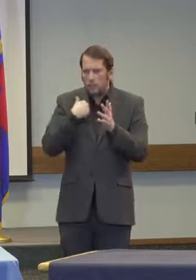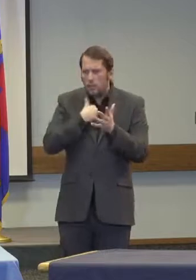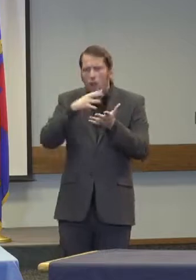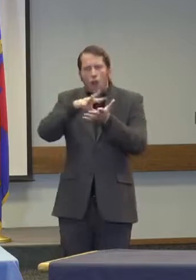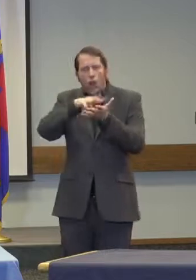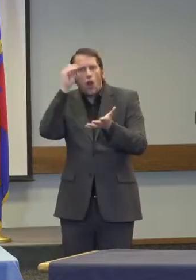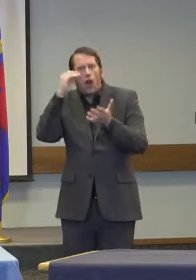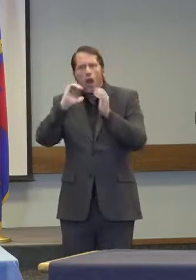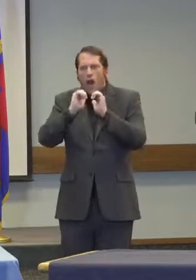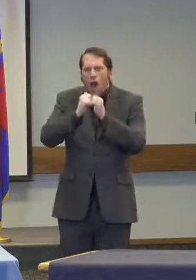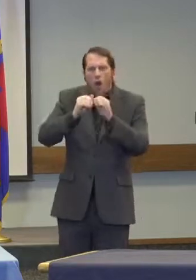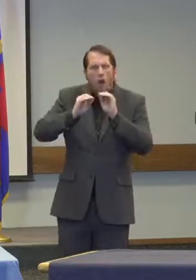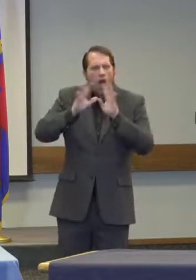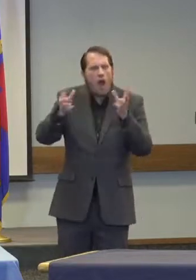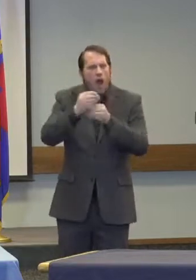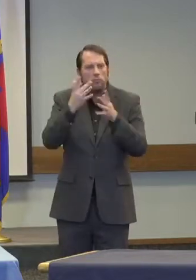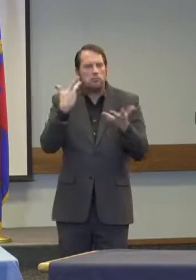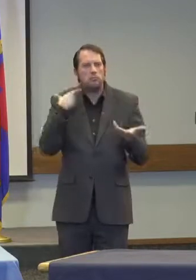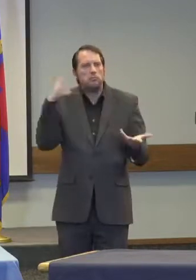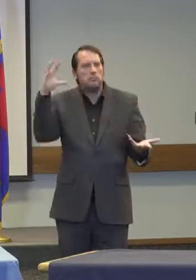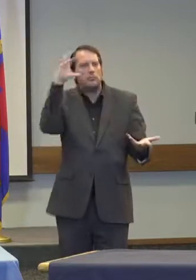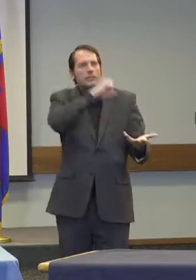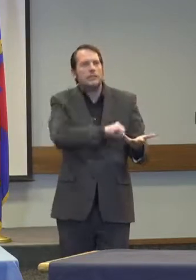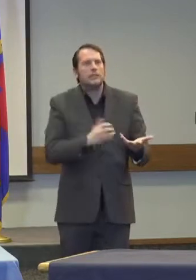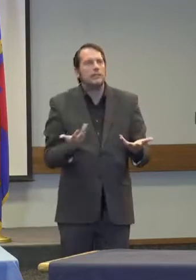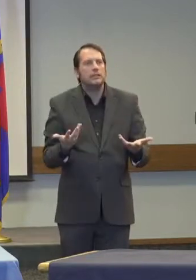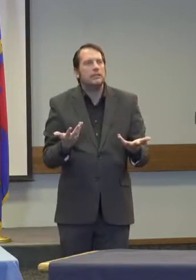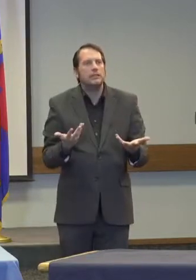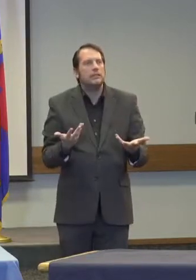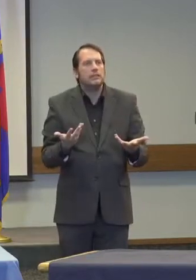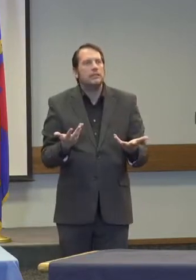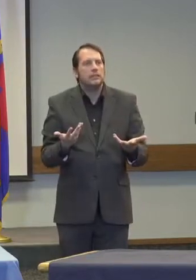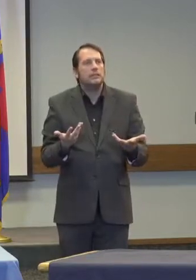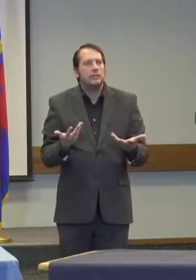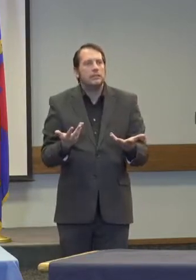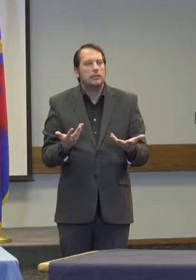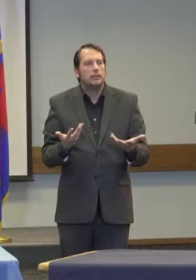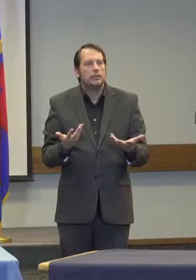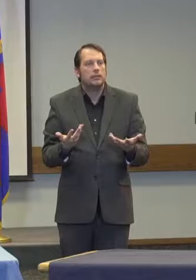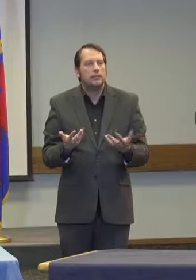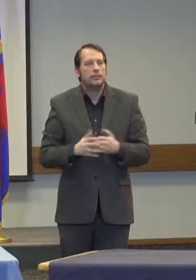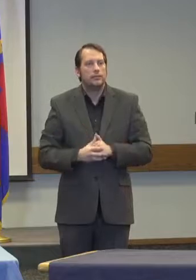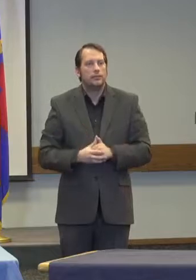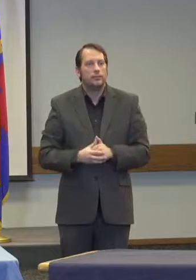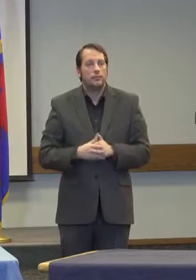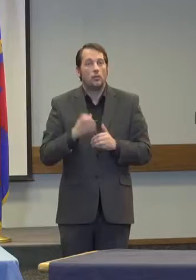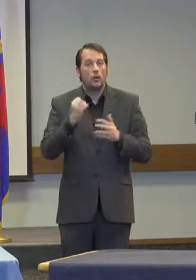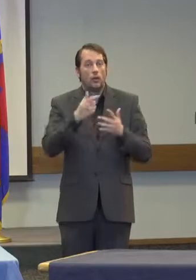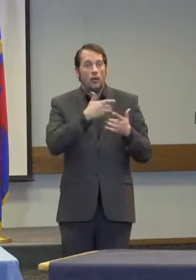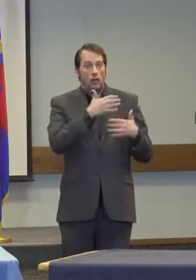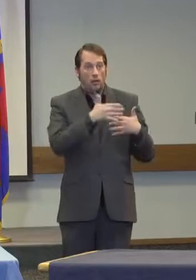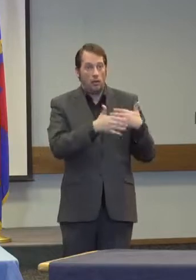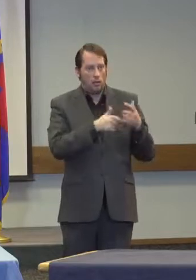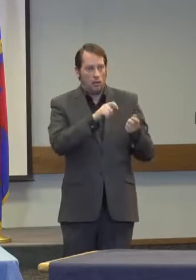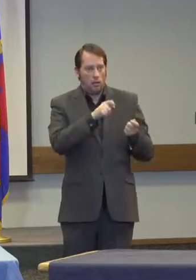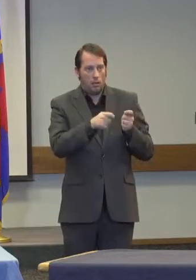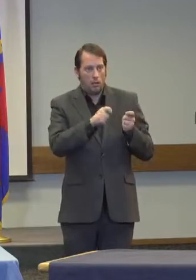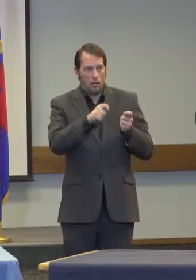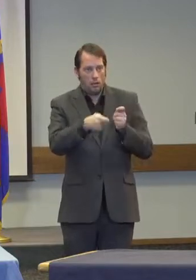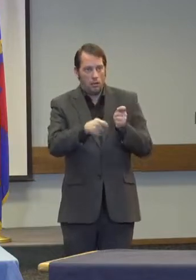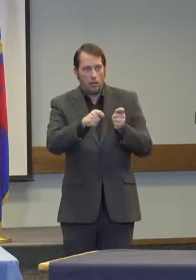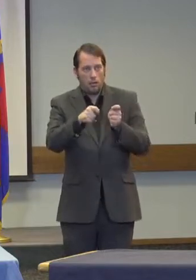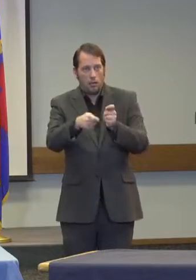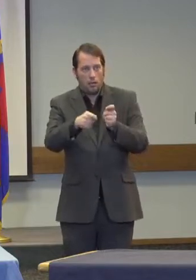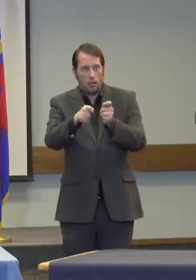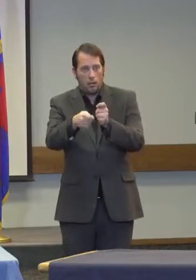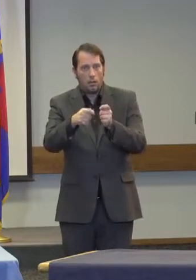with someone else. And so as that evolved, we still weren't testing, or testing was not made available to individuals who